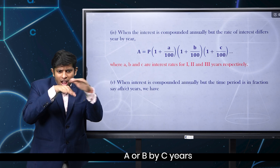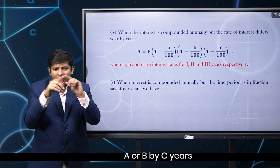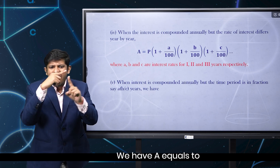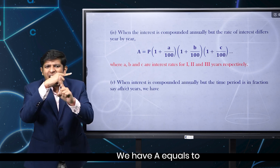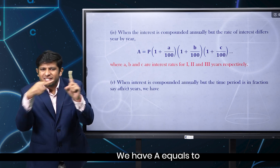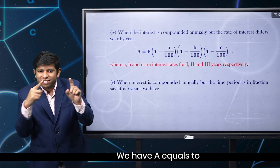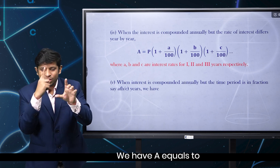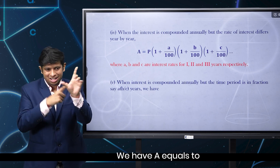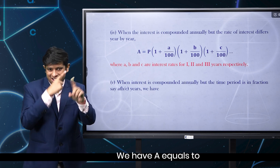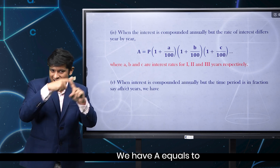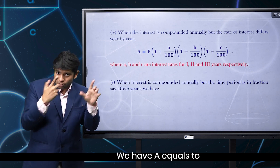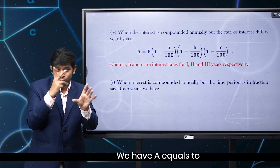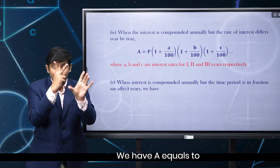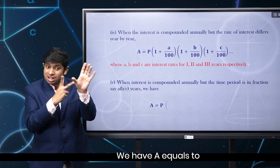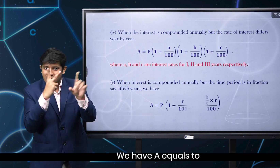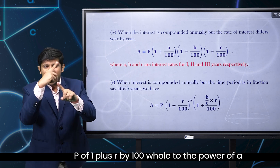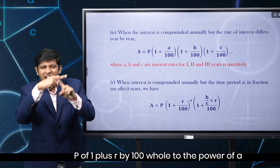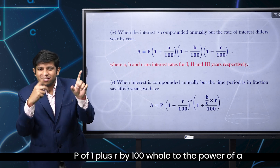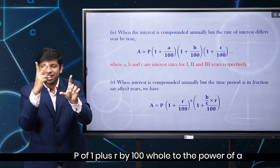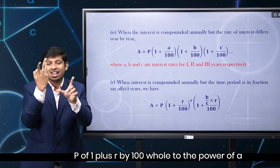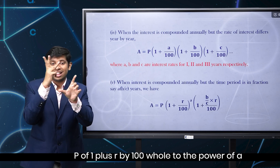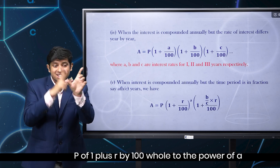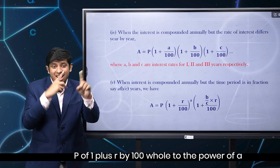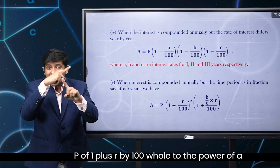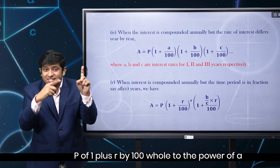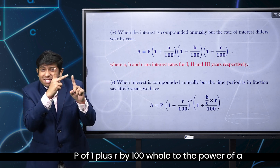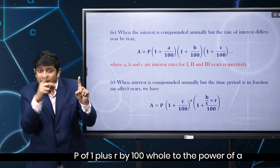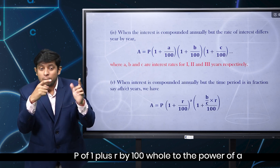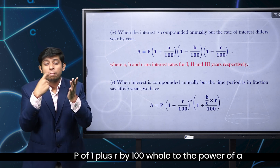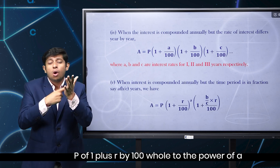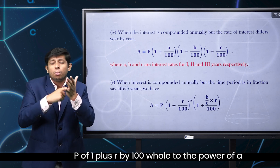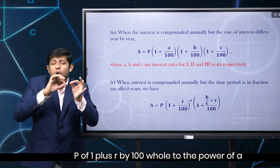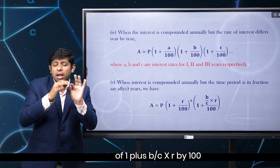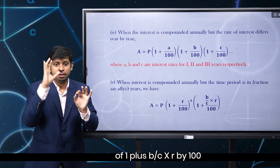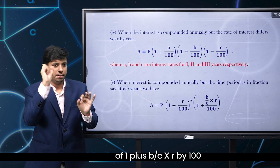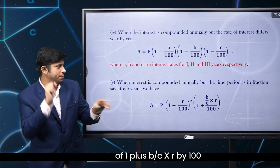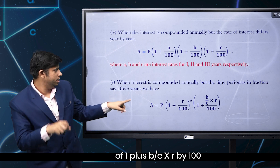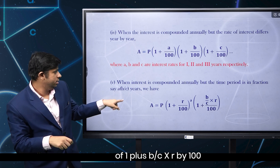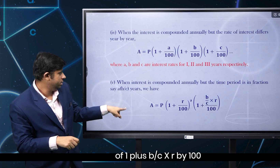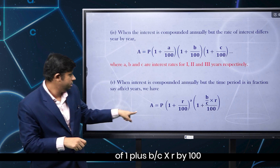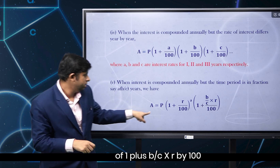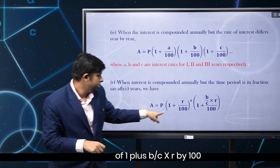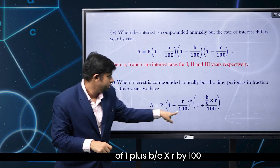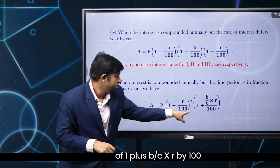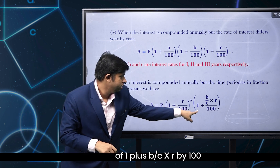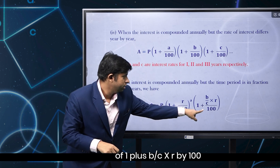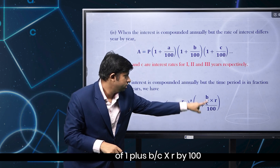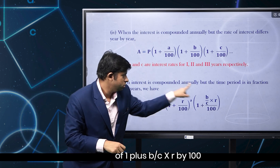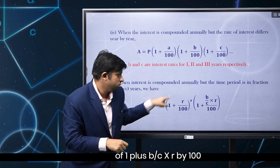c years, we have a equals to p of 1 plus r by 100 whole to the power of a 1 plus b by c into r by 100.